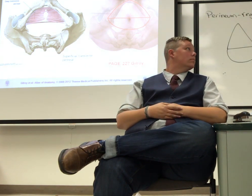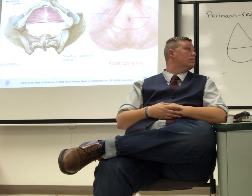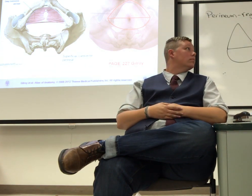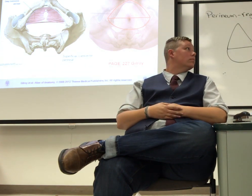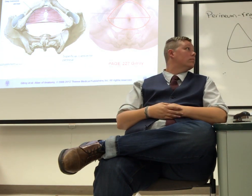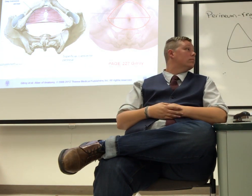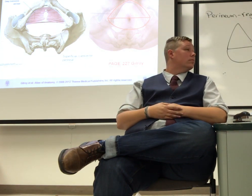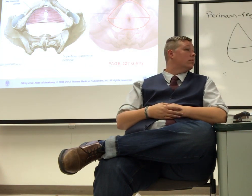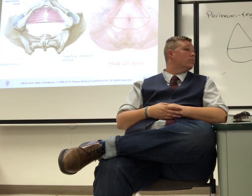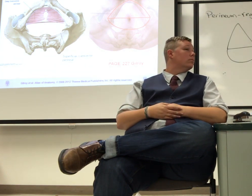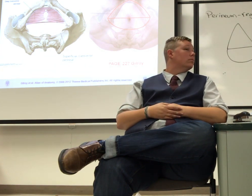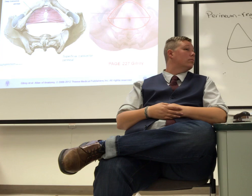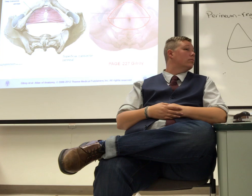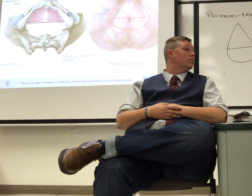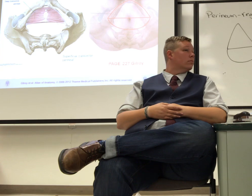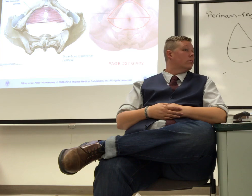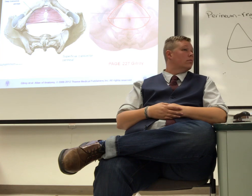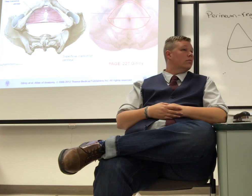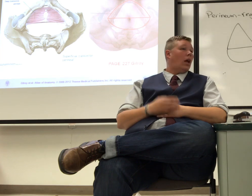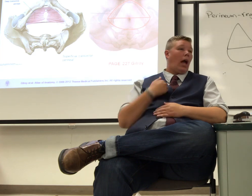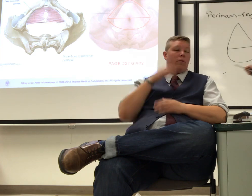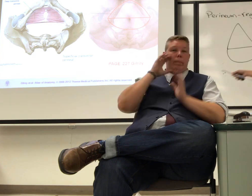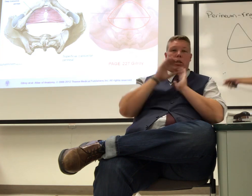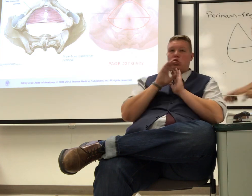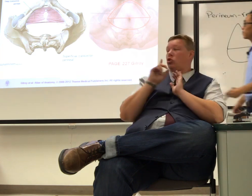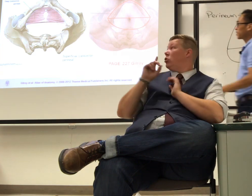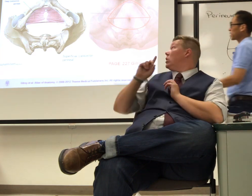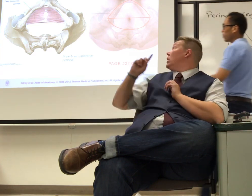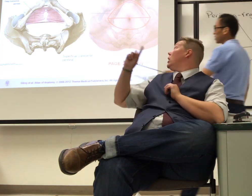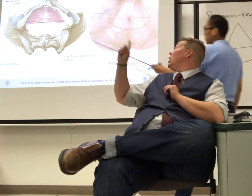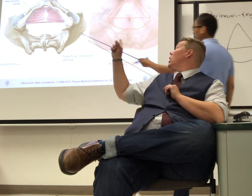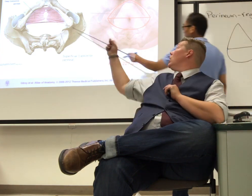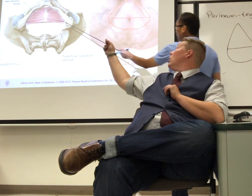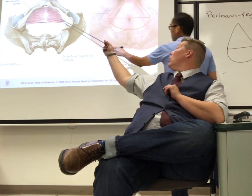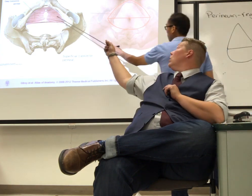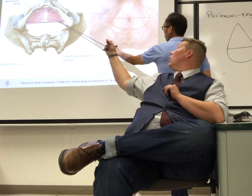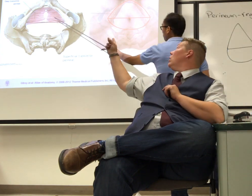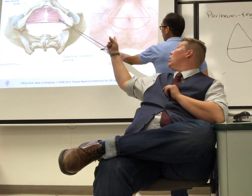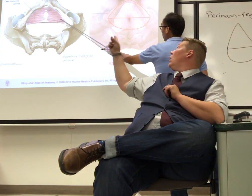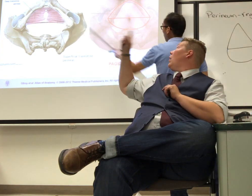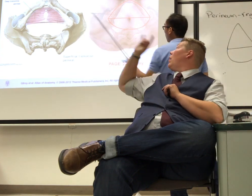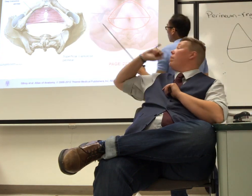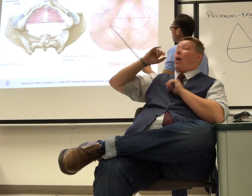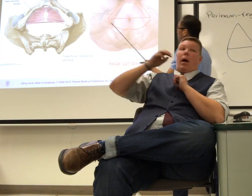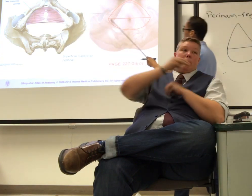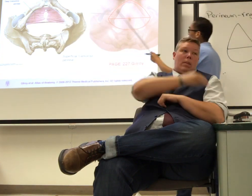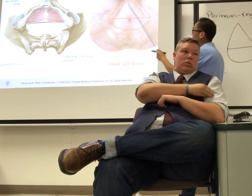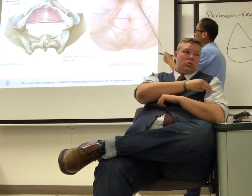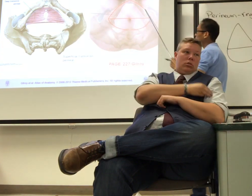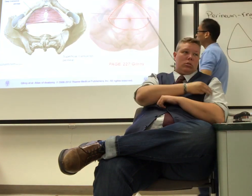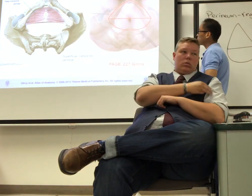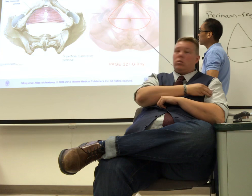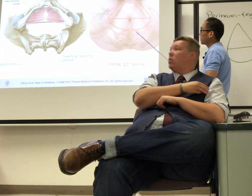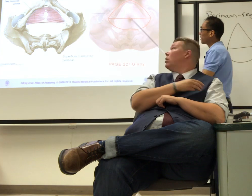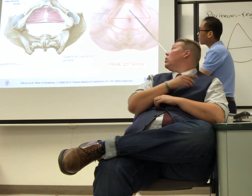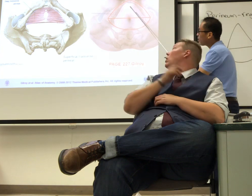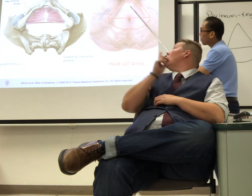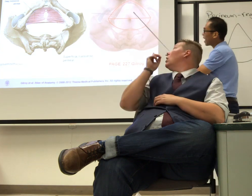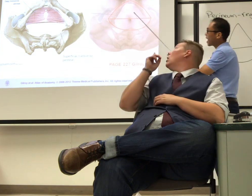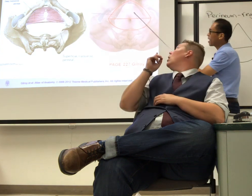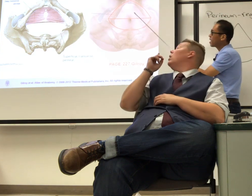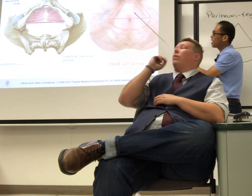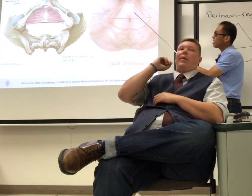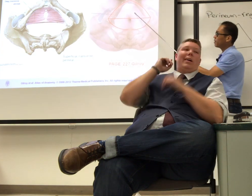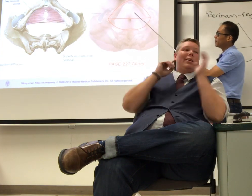All right, so I have this picture over here because I want you to know that muscle. Now, this perineal region, they